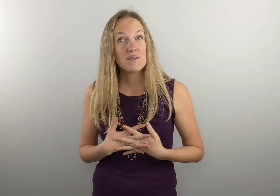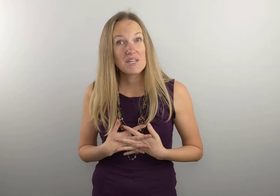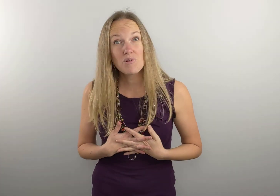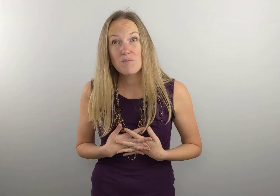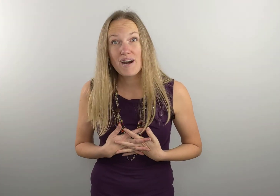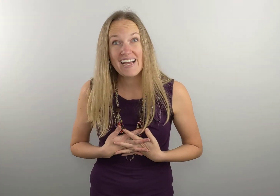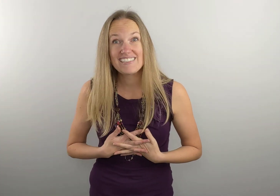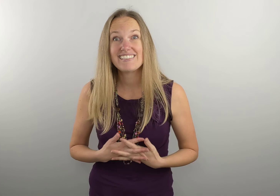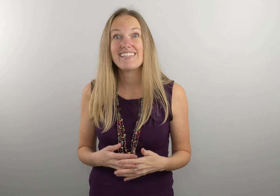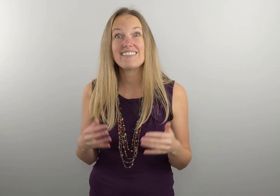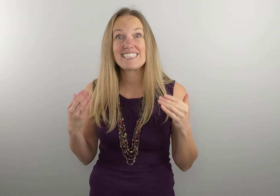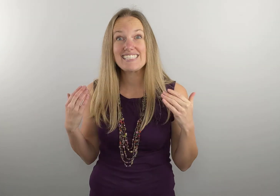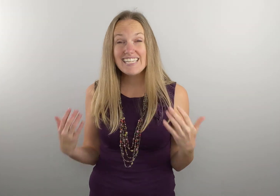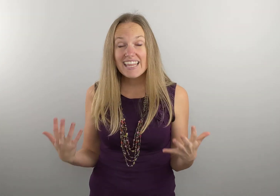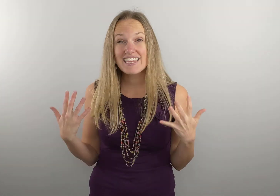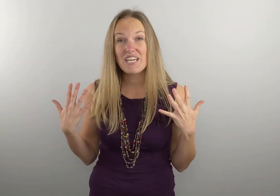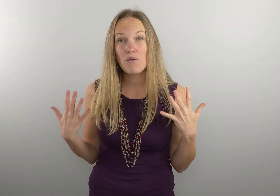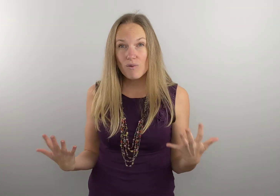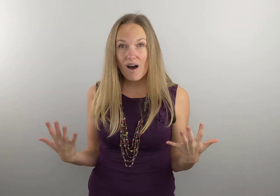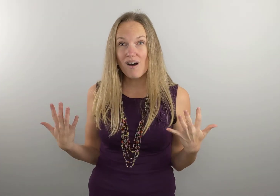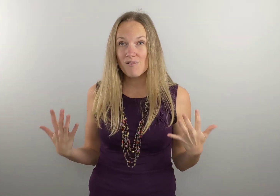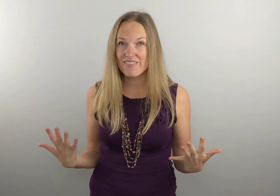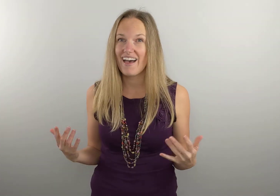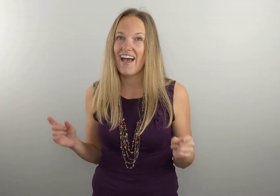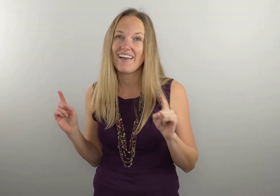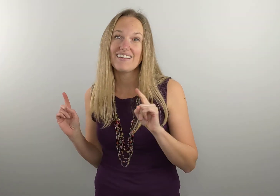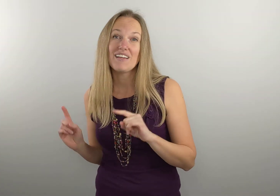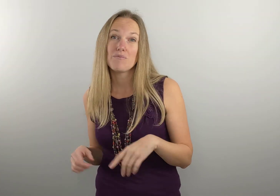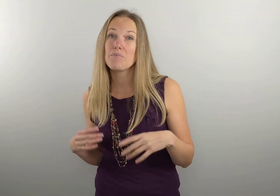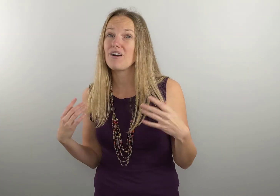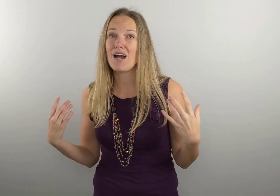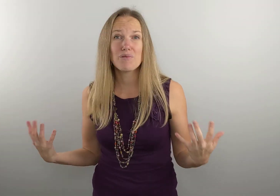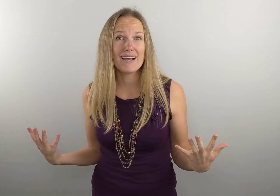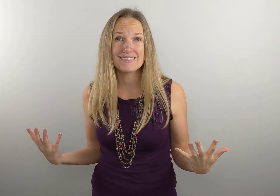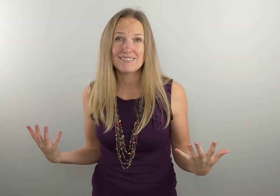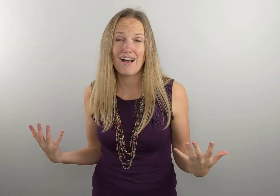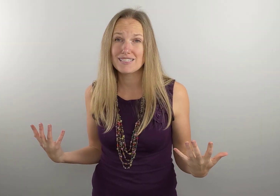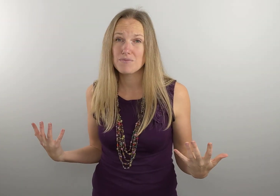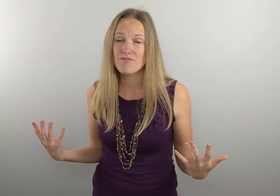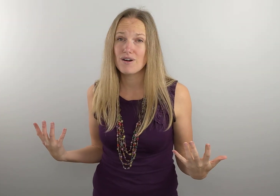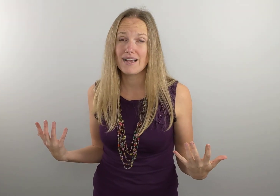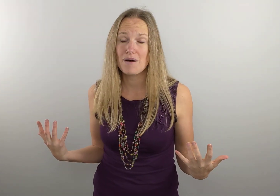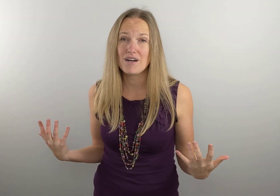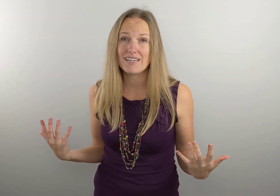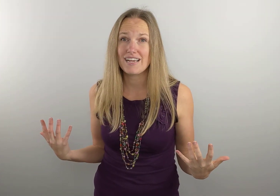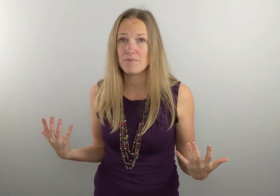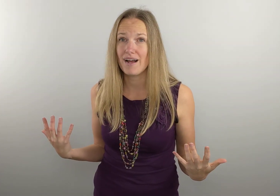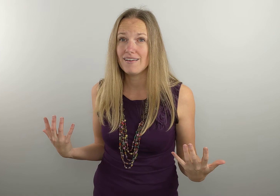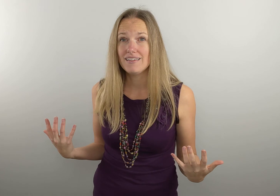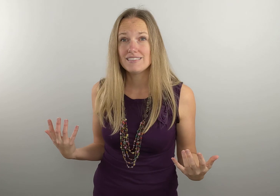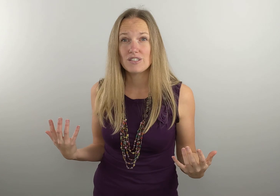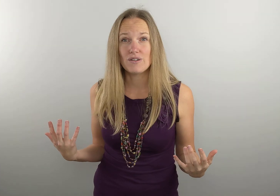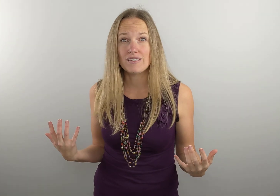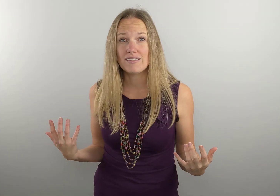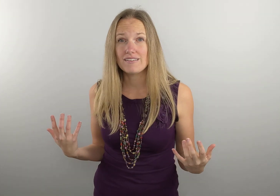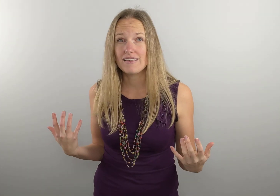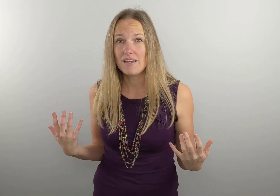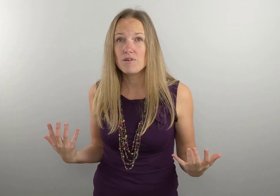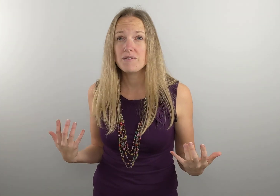more practice, there is nothing wrong with that. Remember, I practice lots before I come on camera, so it would be